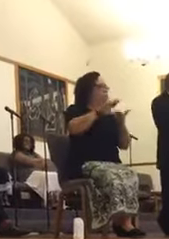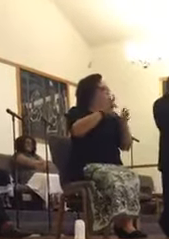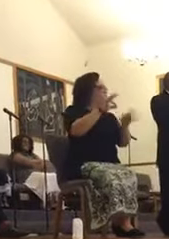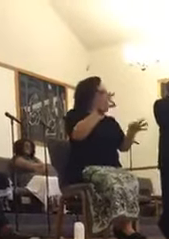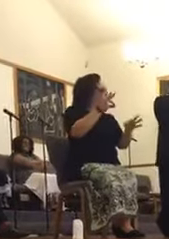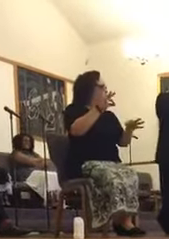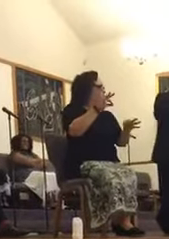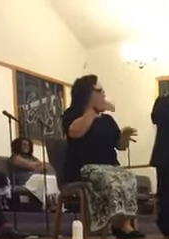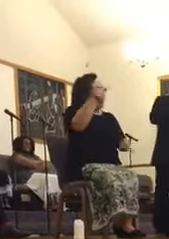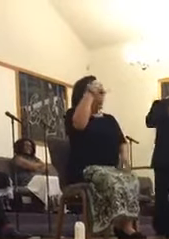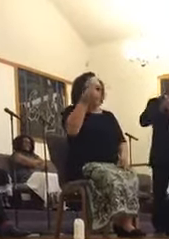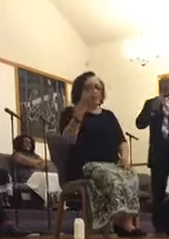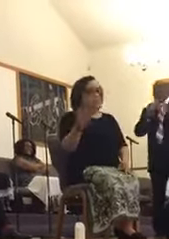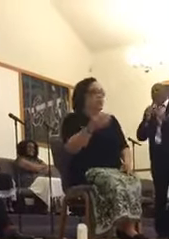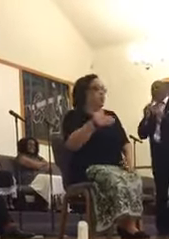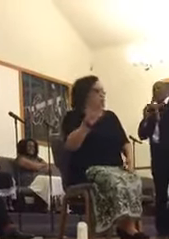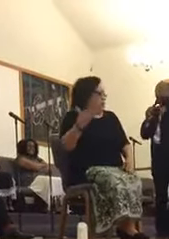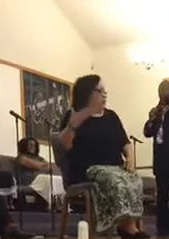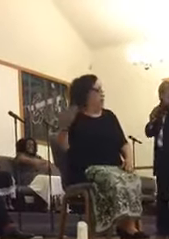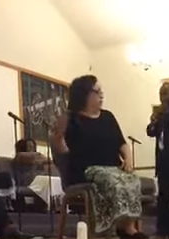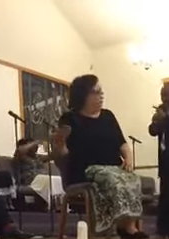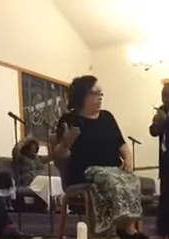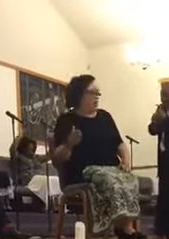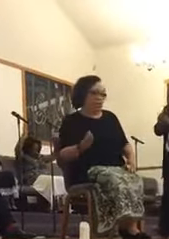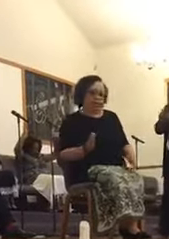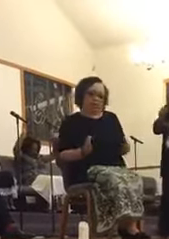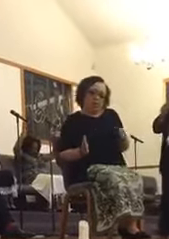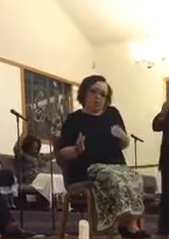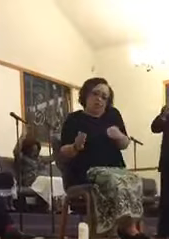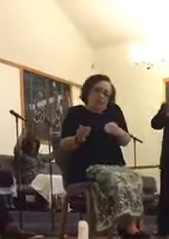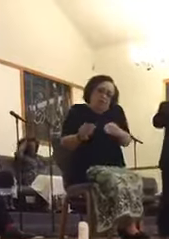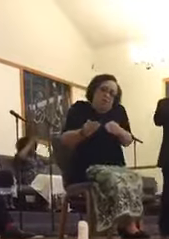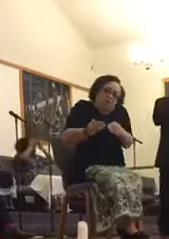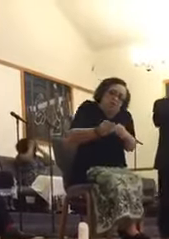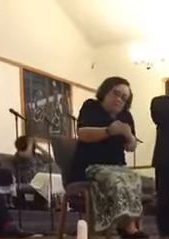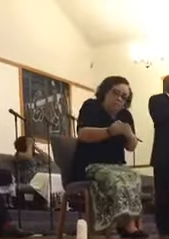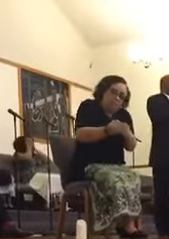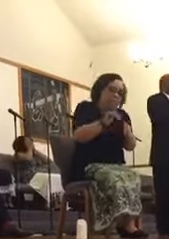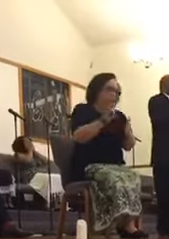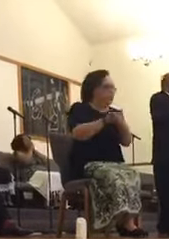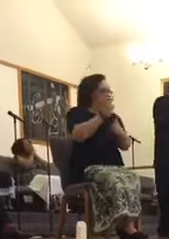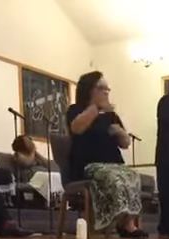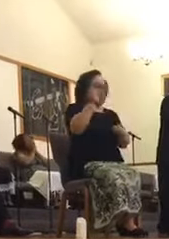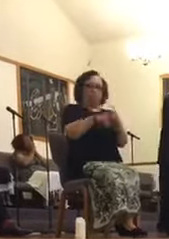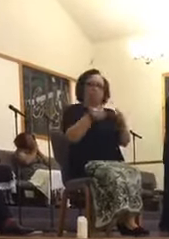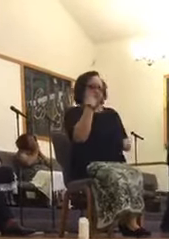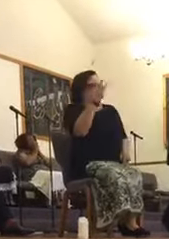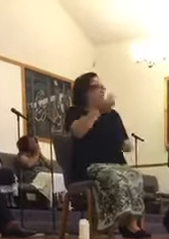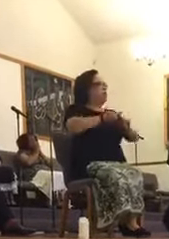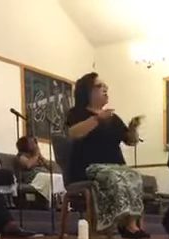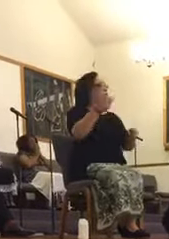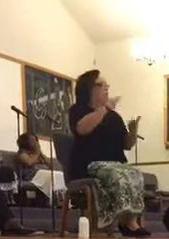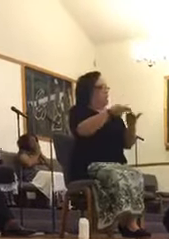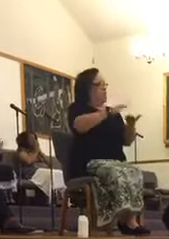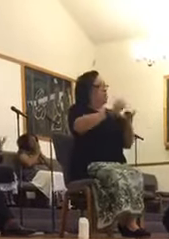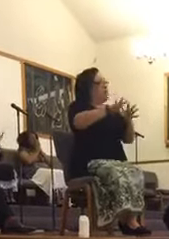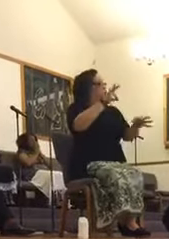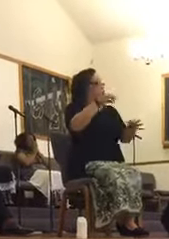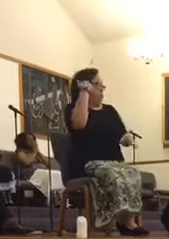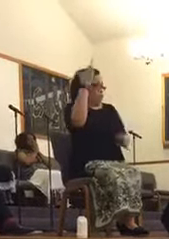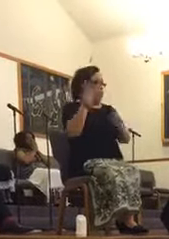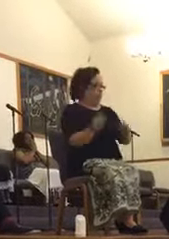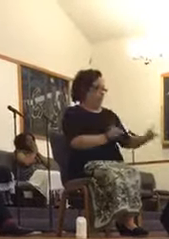there's some things around the corner that you cannot see. But the Holy Ghost will prepare you. He is